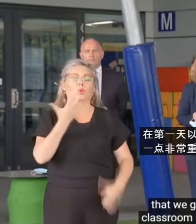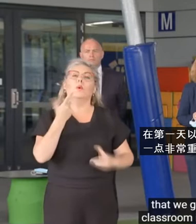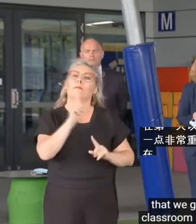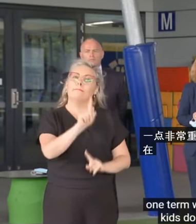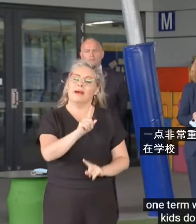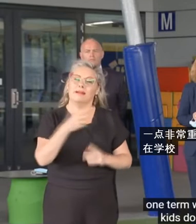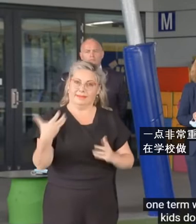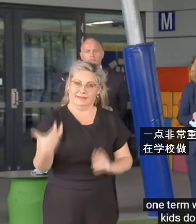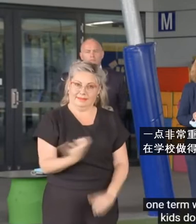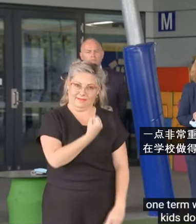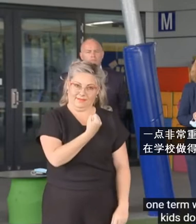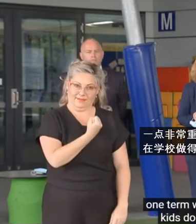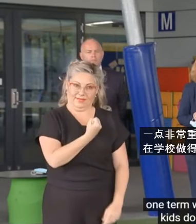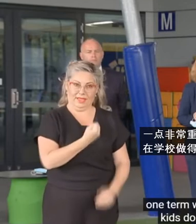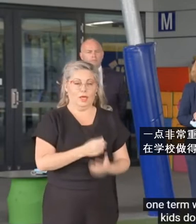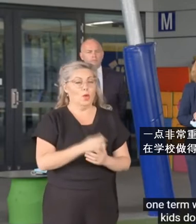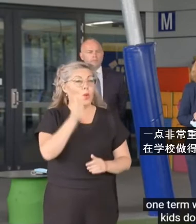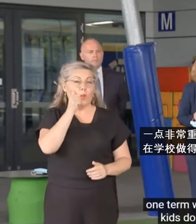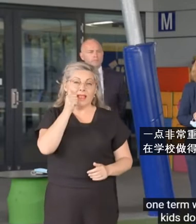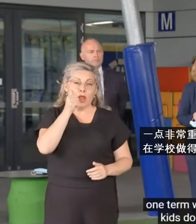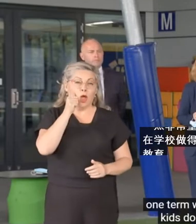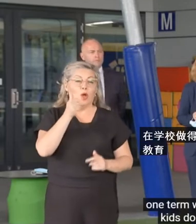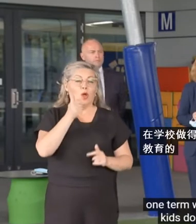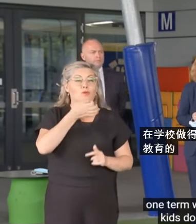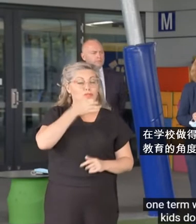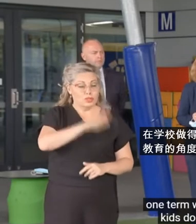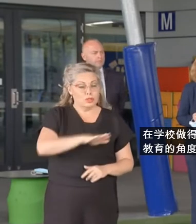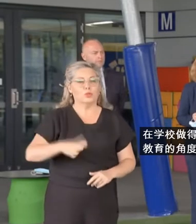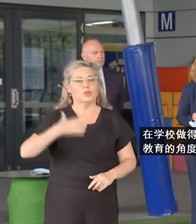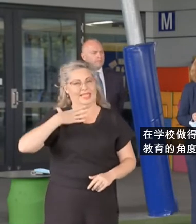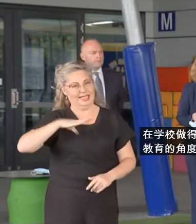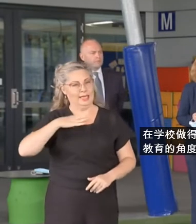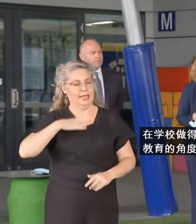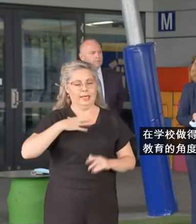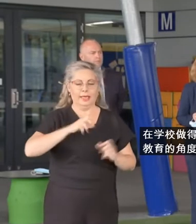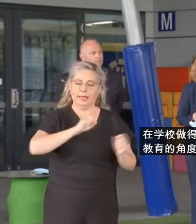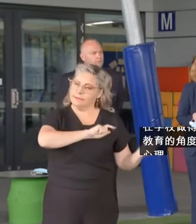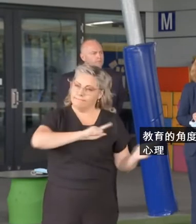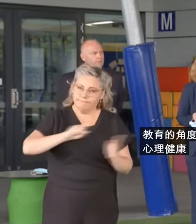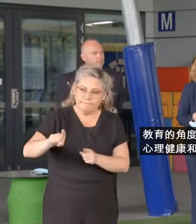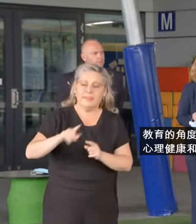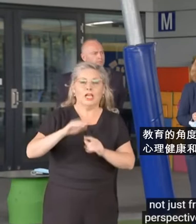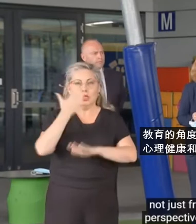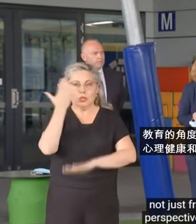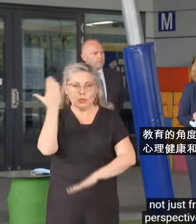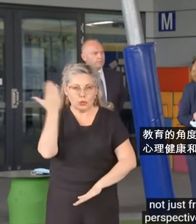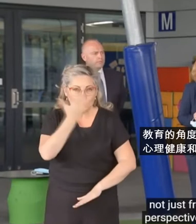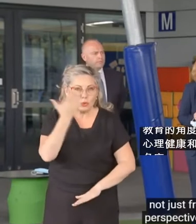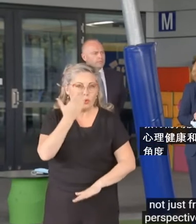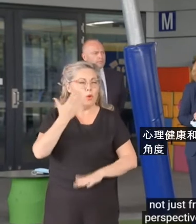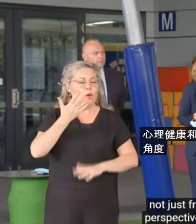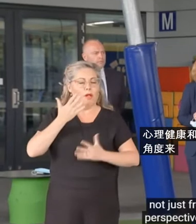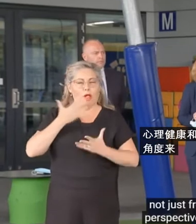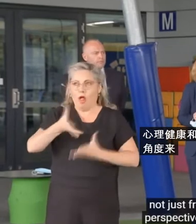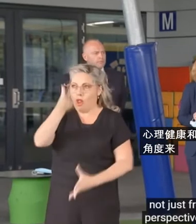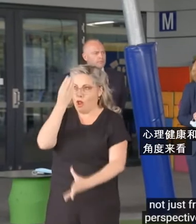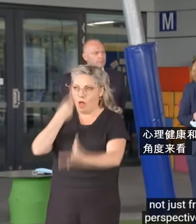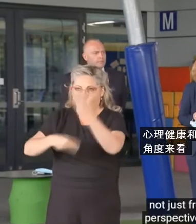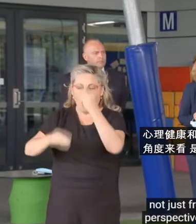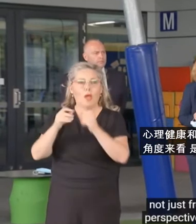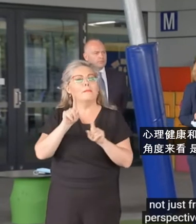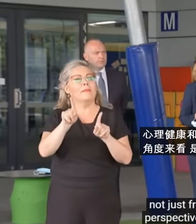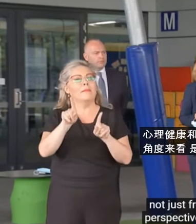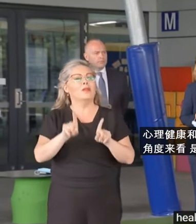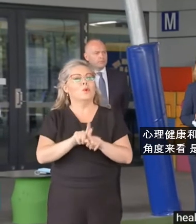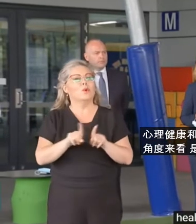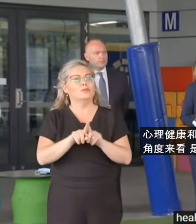that kids do better at school. Not just from an educational perspective, but from a mental health and social outcome perspective. It